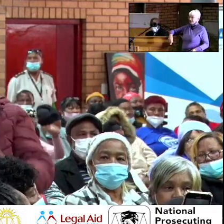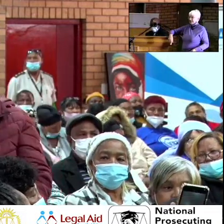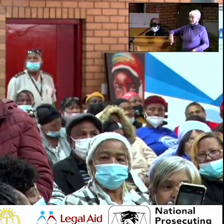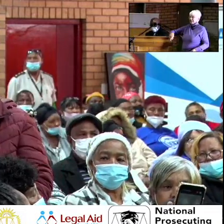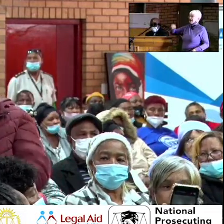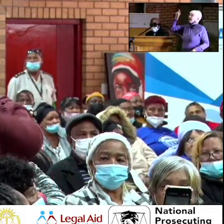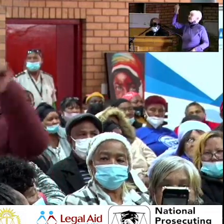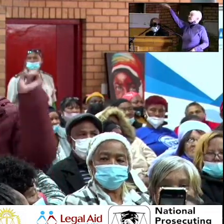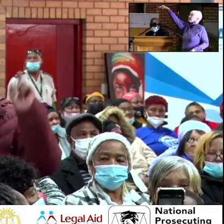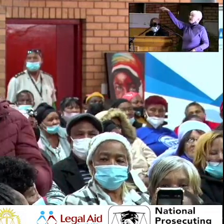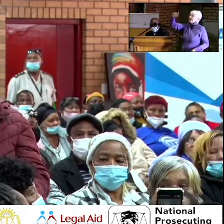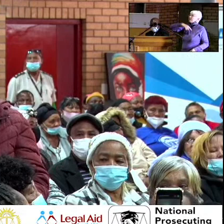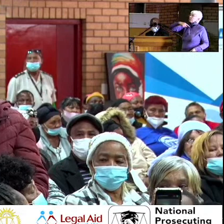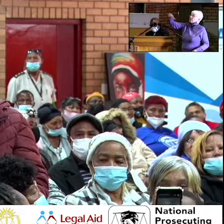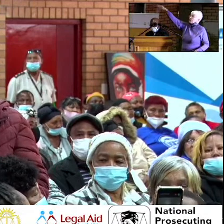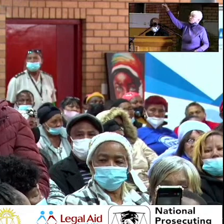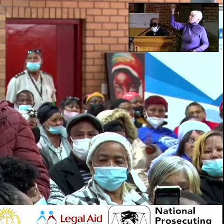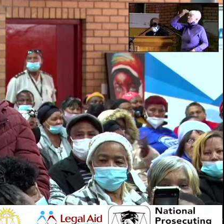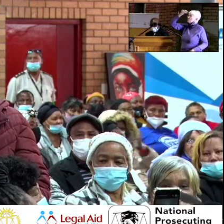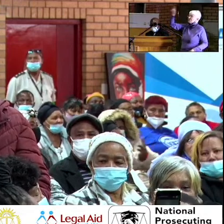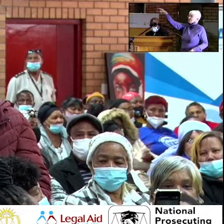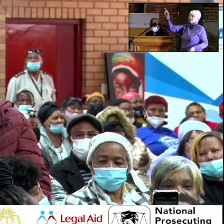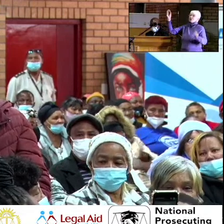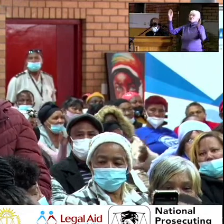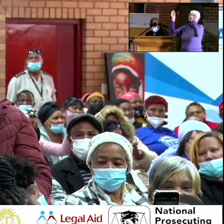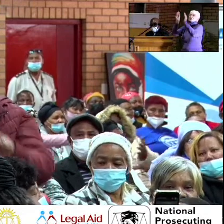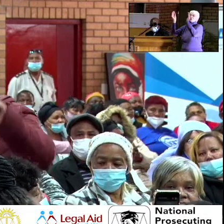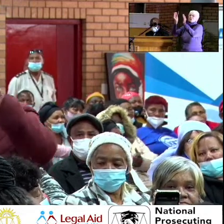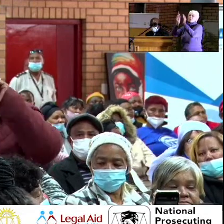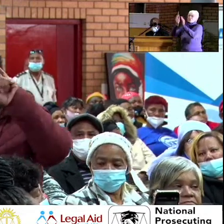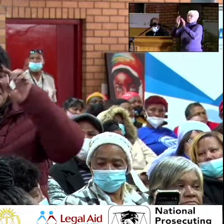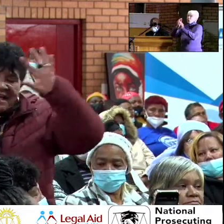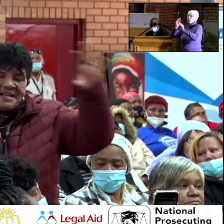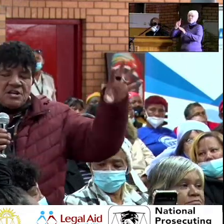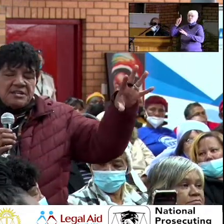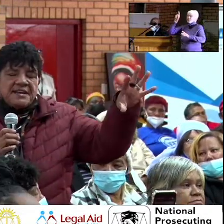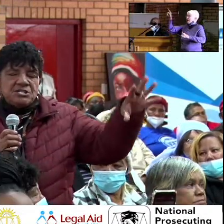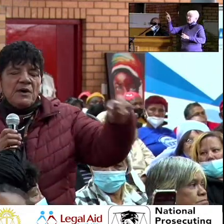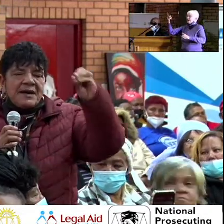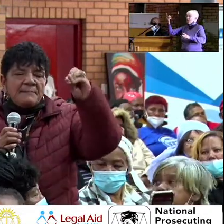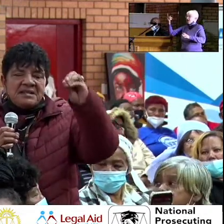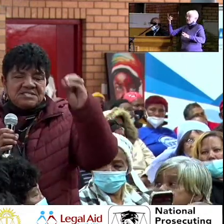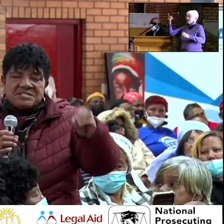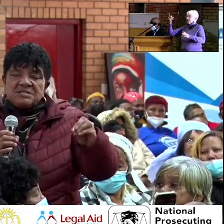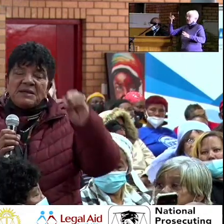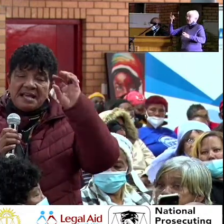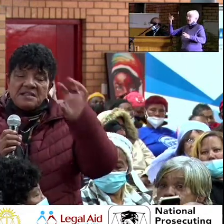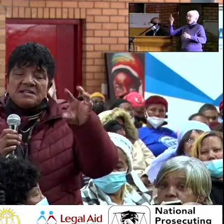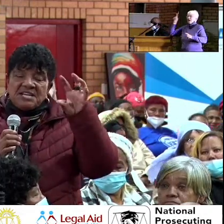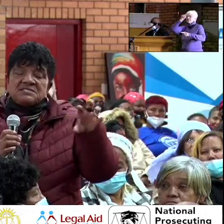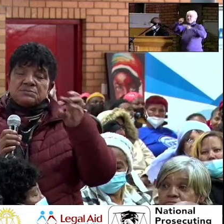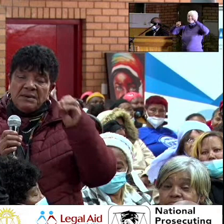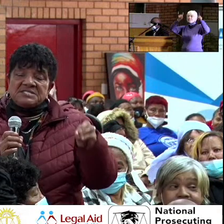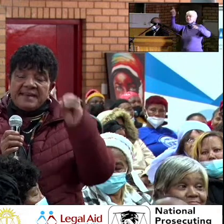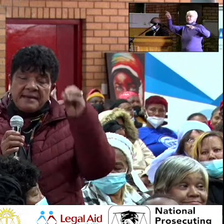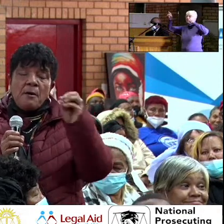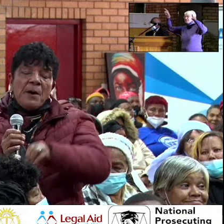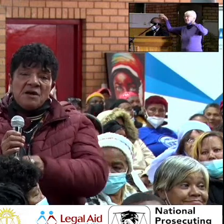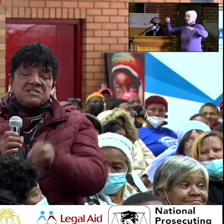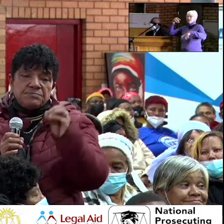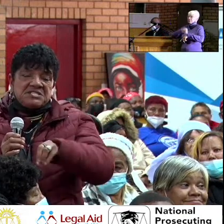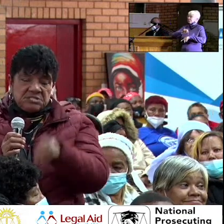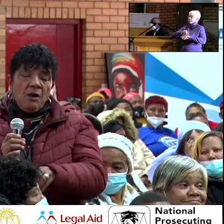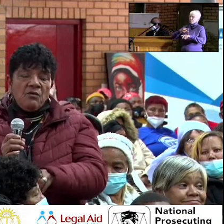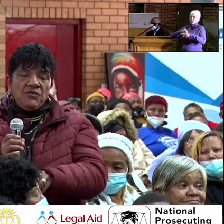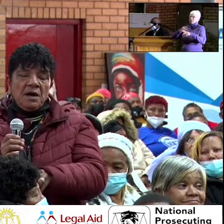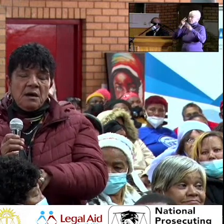accommodate all our people in this community. But that is not the issue when it comes by the justice, but I think the justice minister can go pass